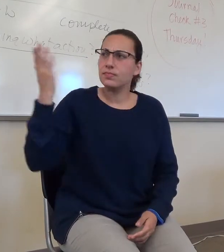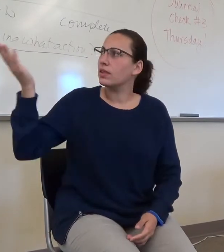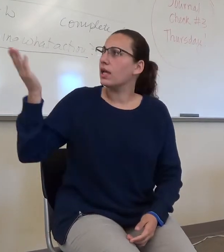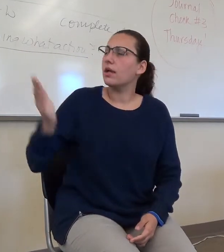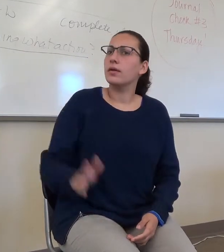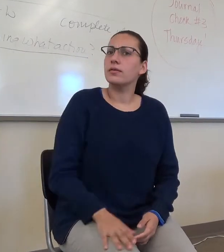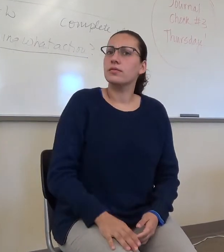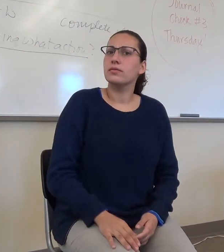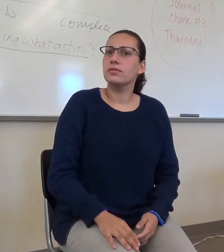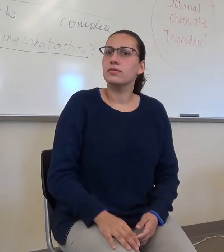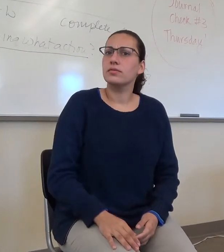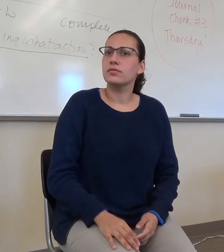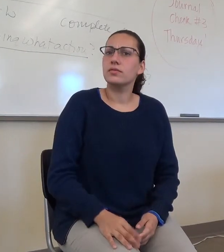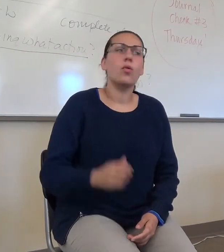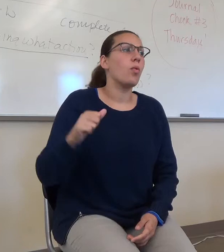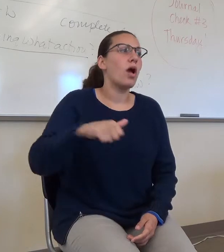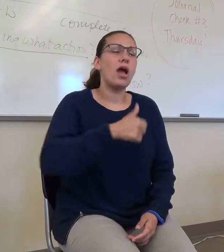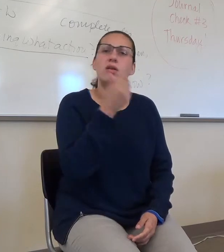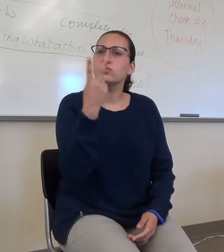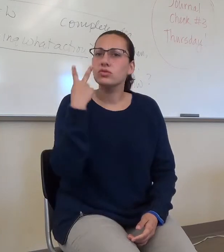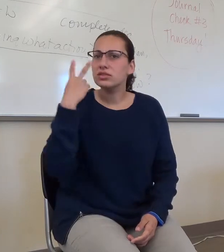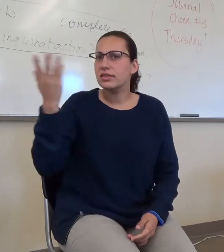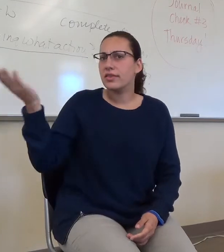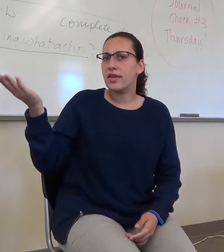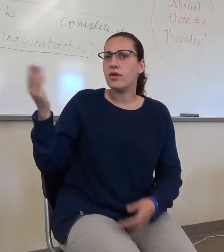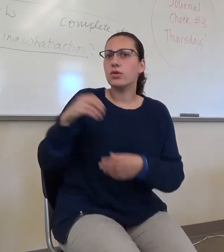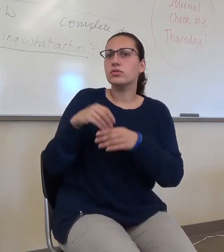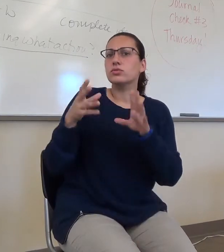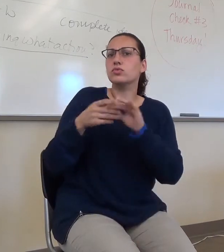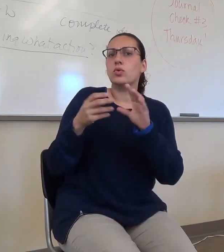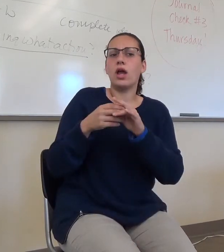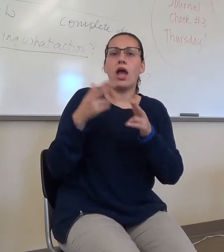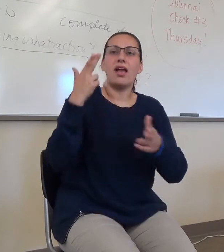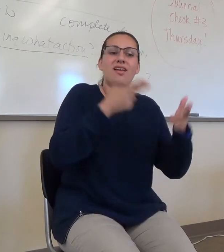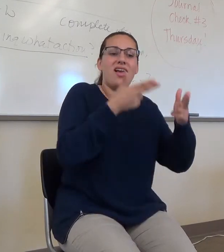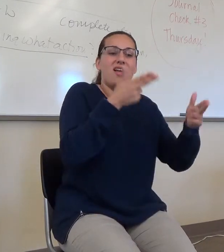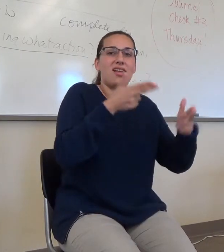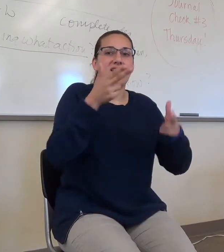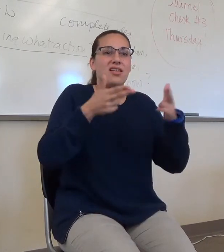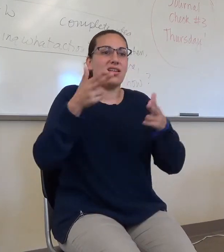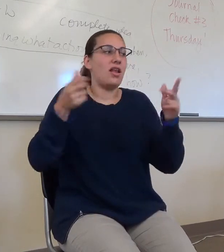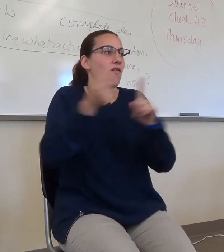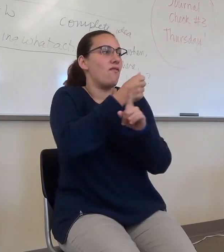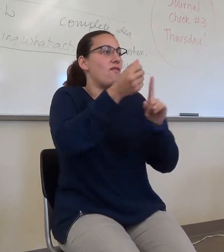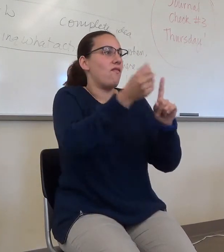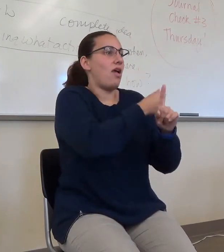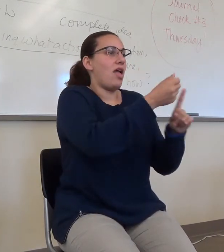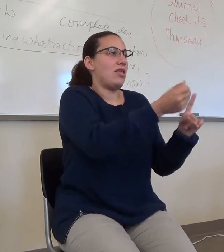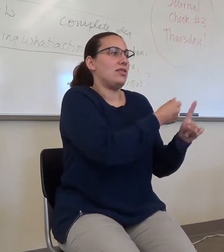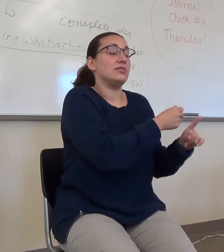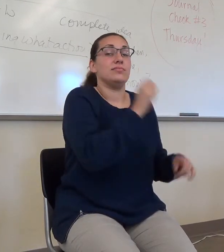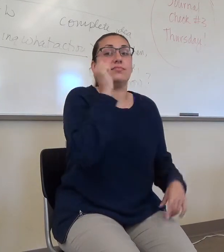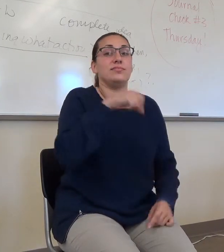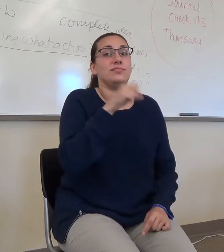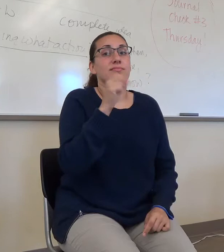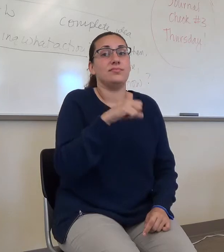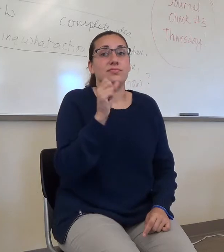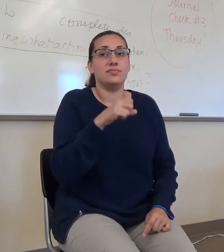mentioned? Gun violence. Okay, yeah, that's something that's definitely mentioned. Gun violence,